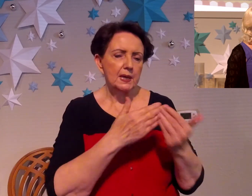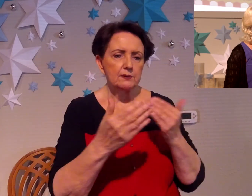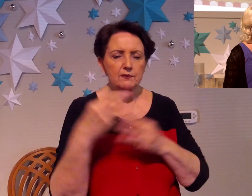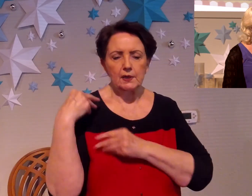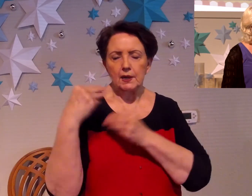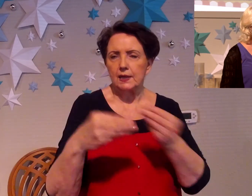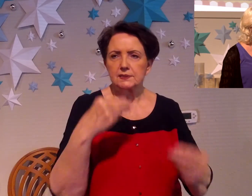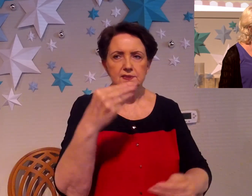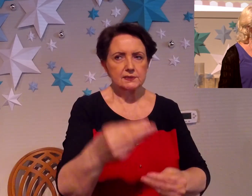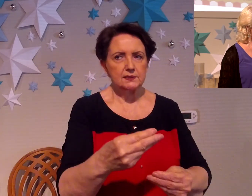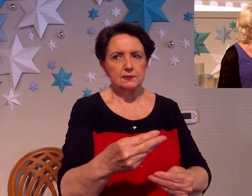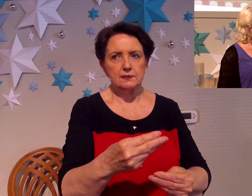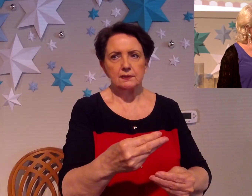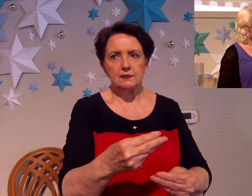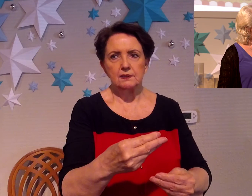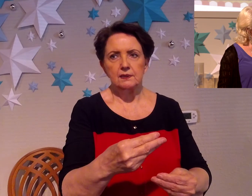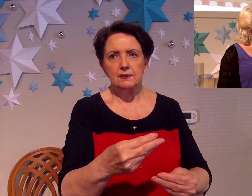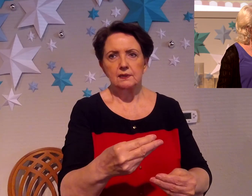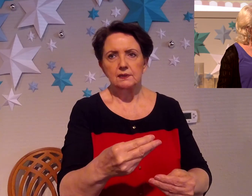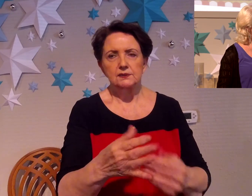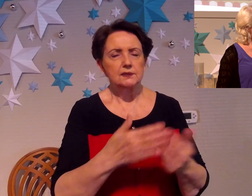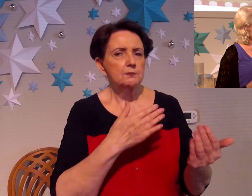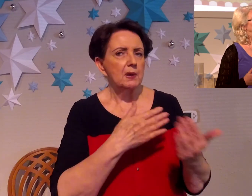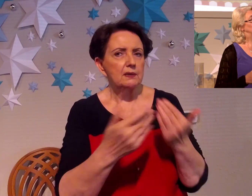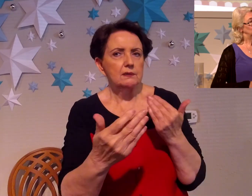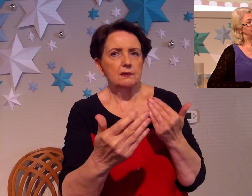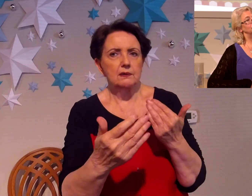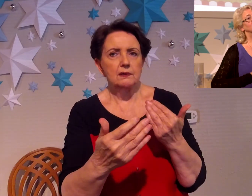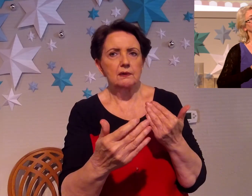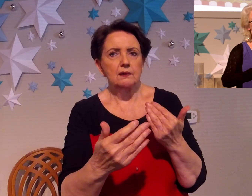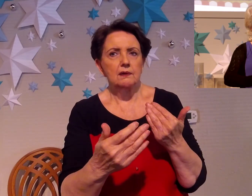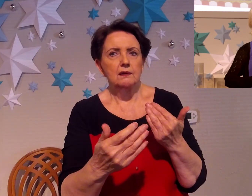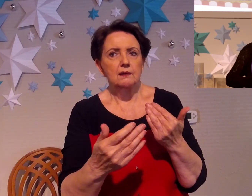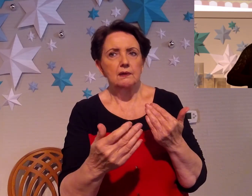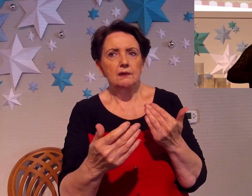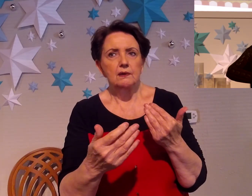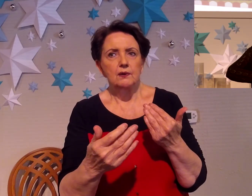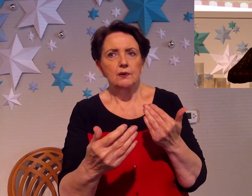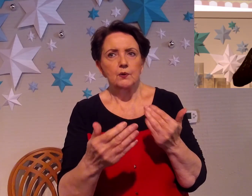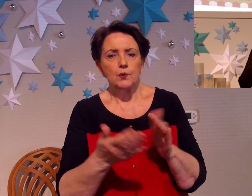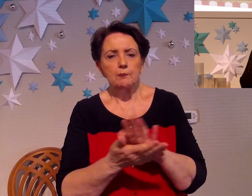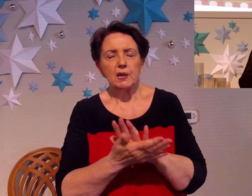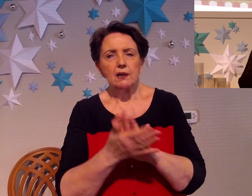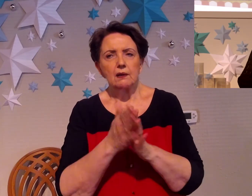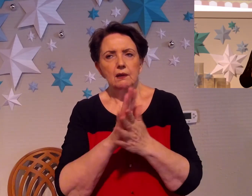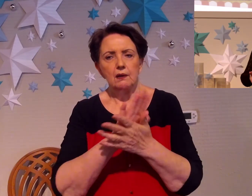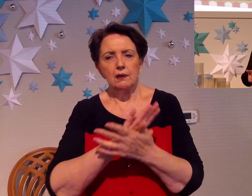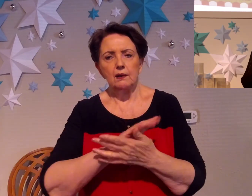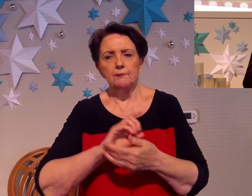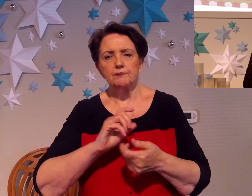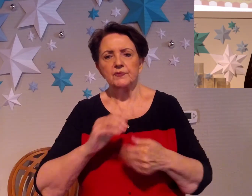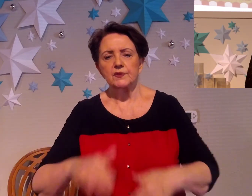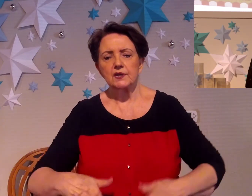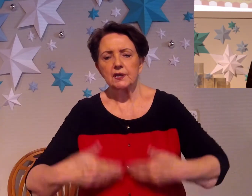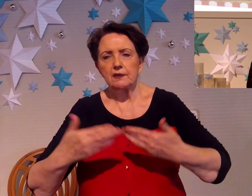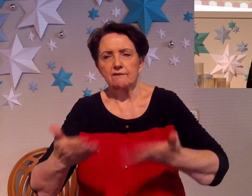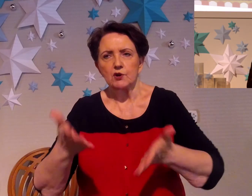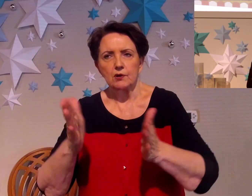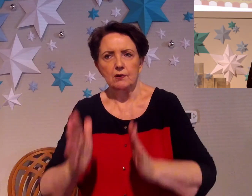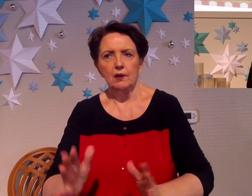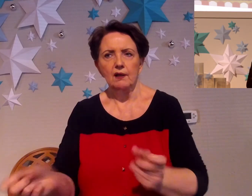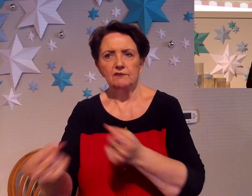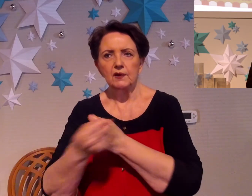we have received, do you see? We become the contributors of the legacy of